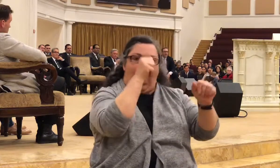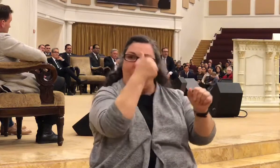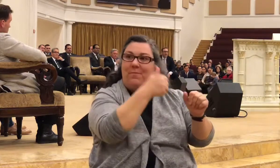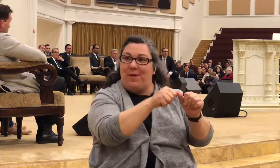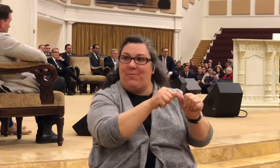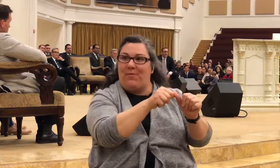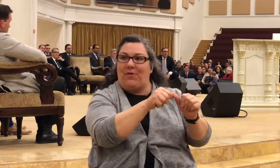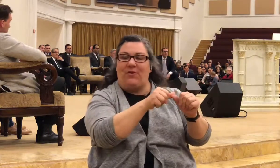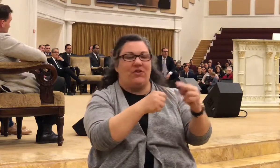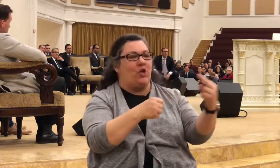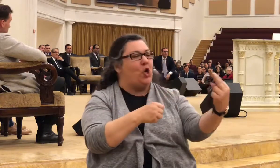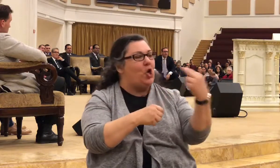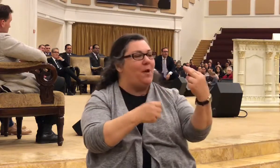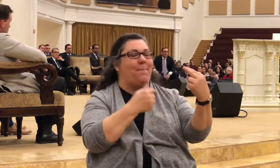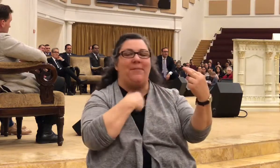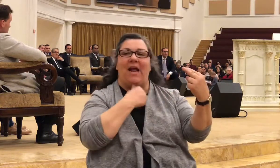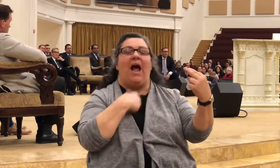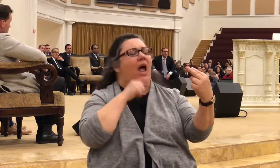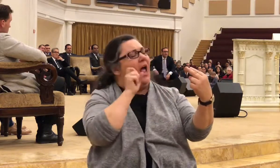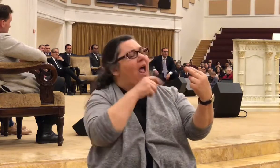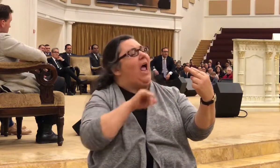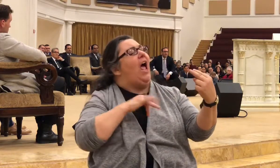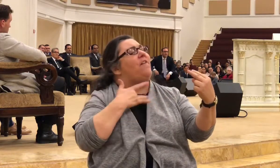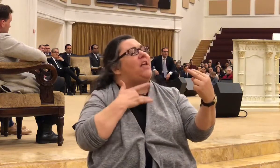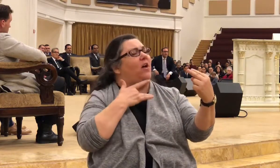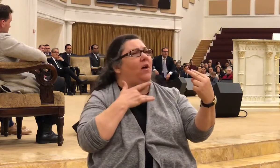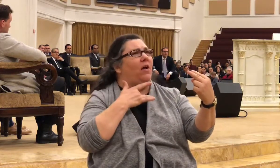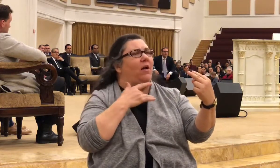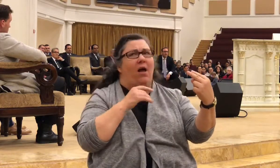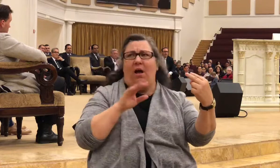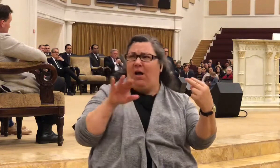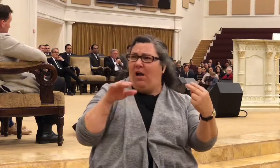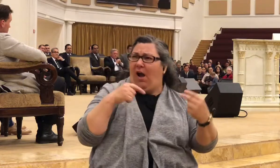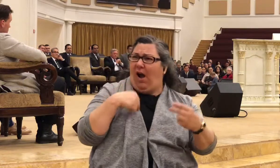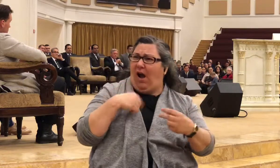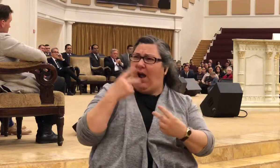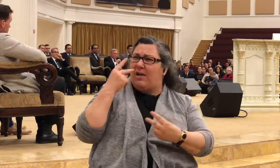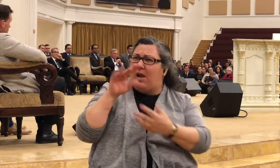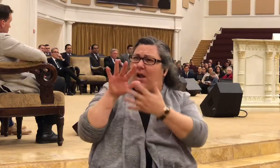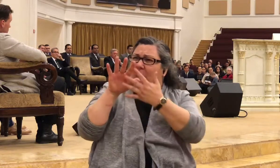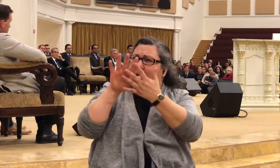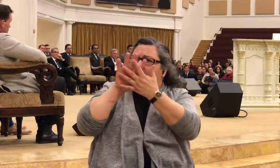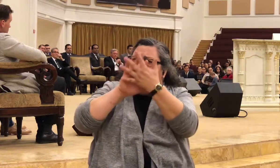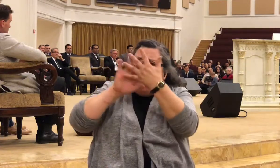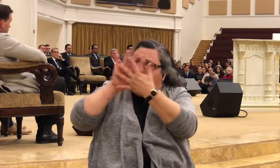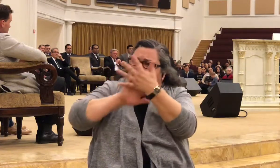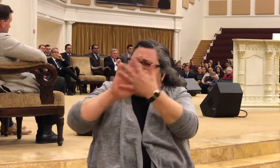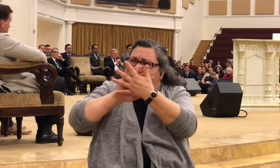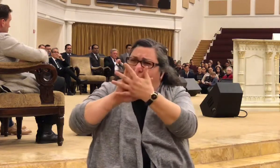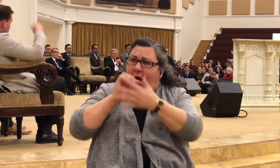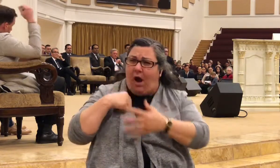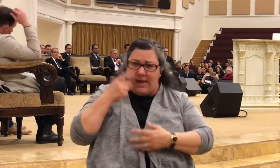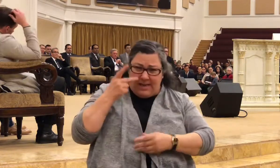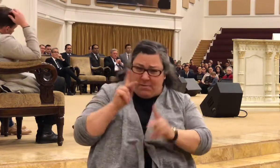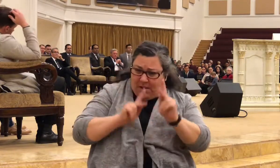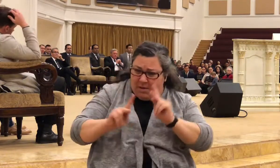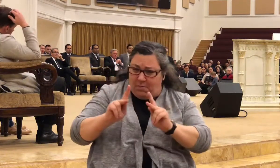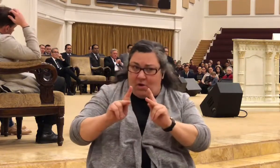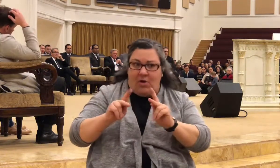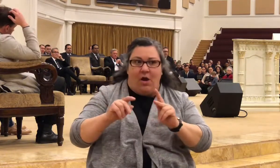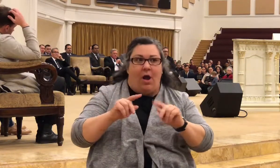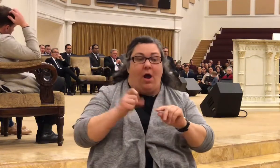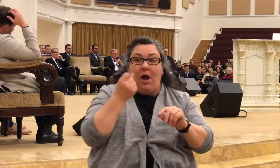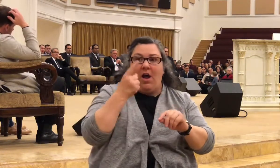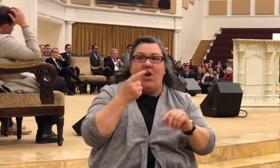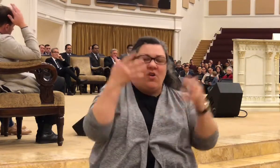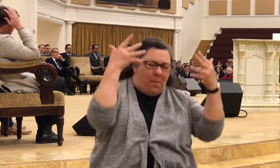asked, how do you feel? How do you feel? And all of a sudden, she said, well, I can see blurry. I can see blurry. I see people. She went from pitch black